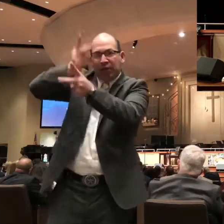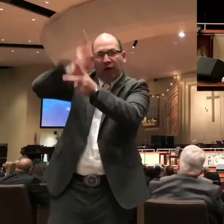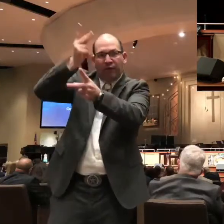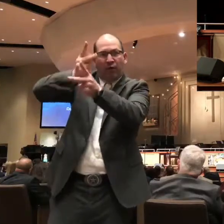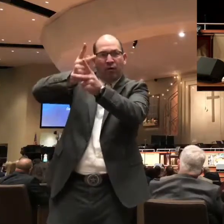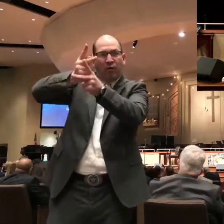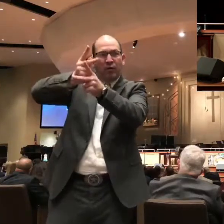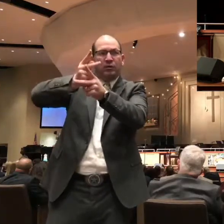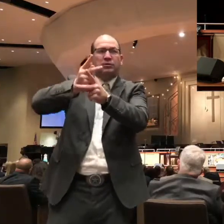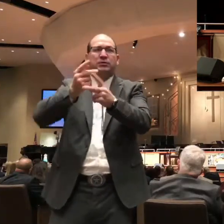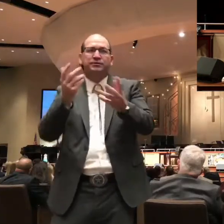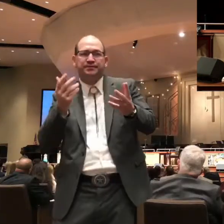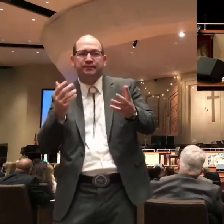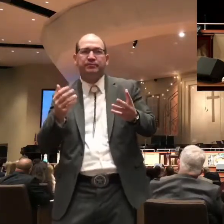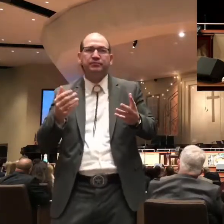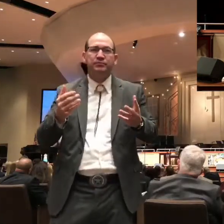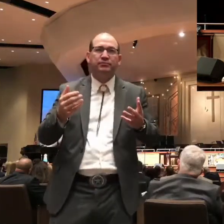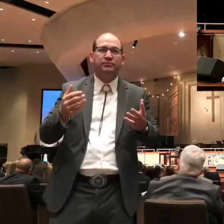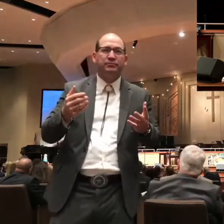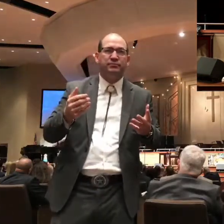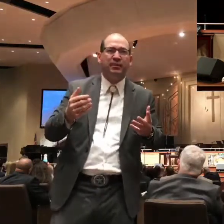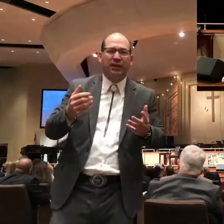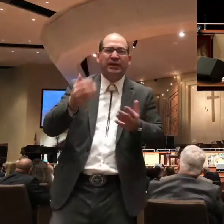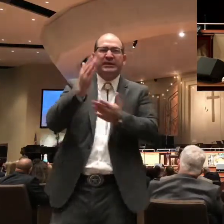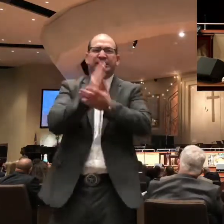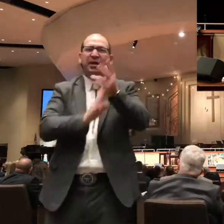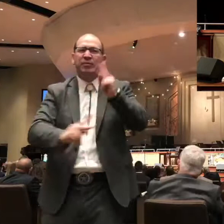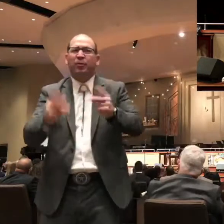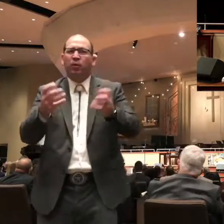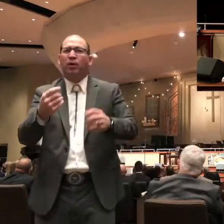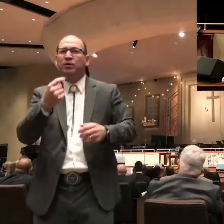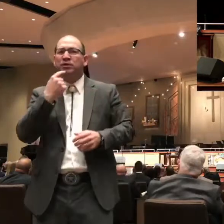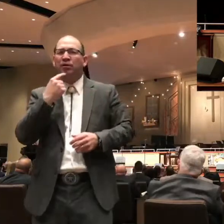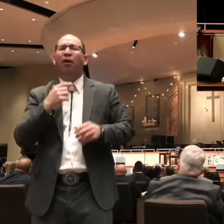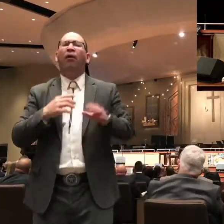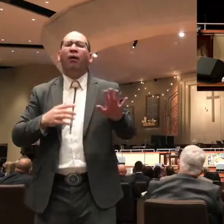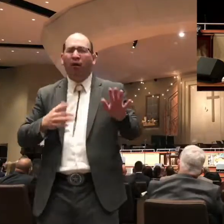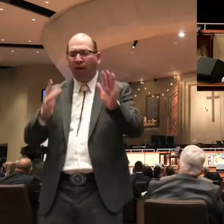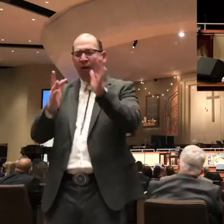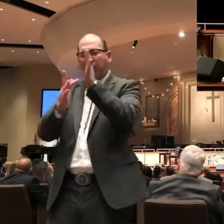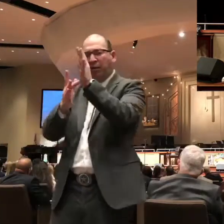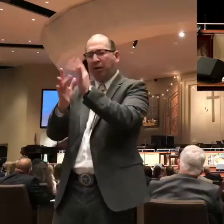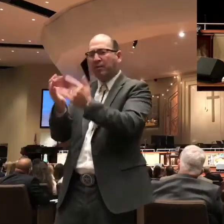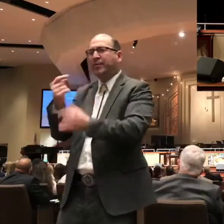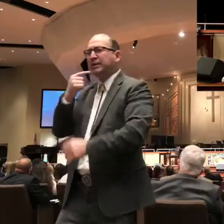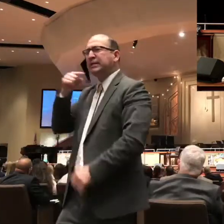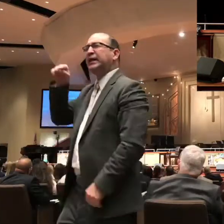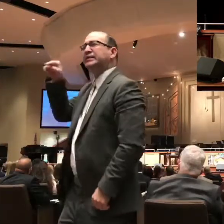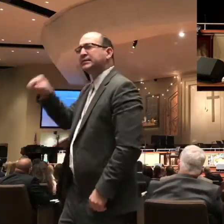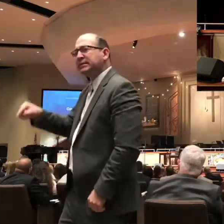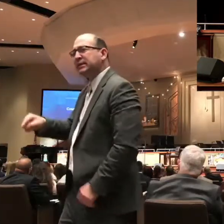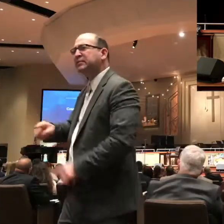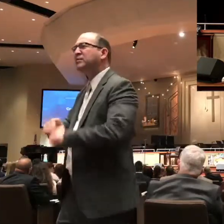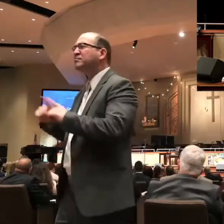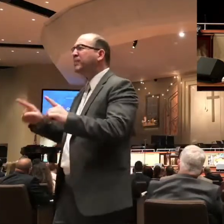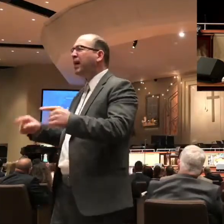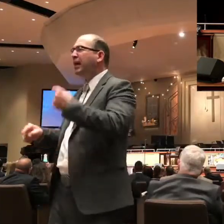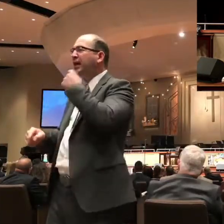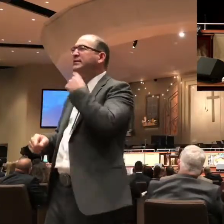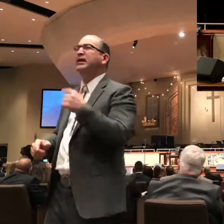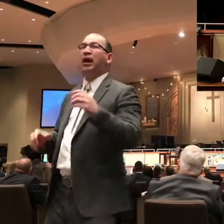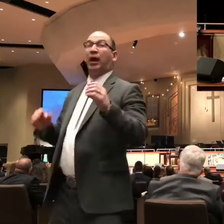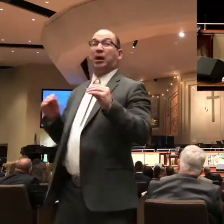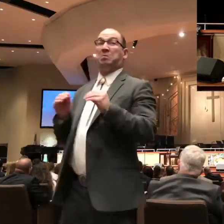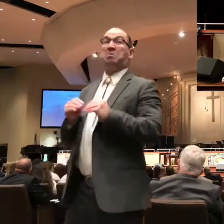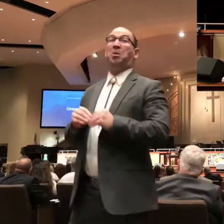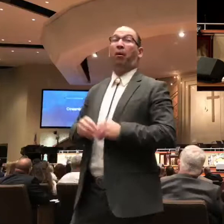have that extra spiritual word. People who say, you know, that's a good message the pastor preached, but let me just tell you something else that he